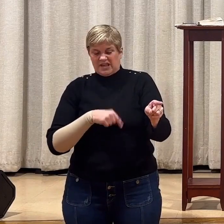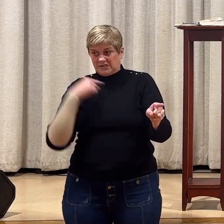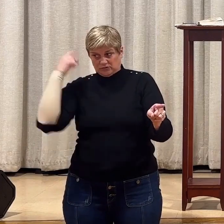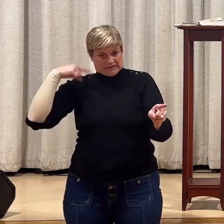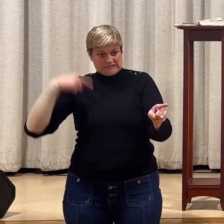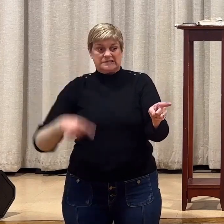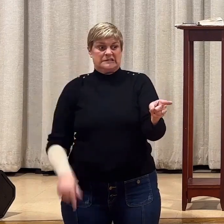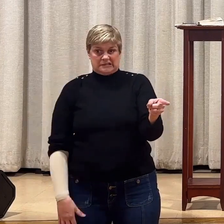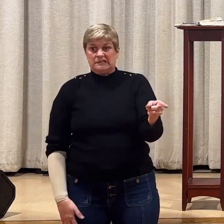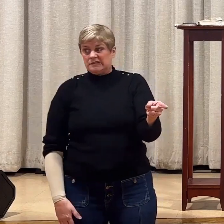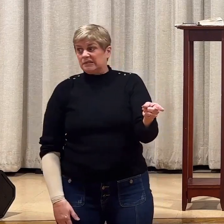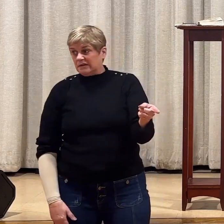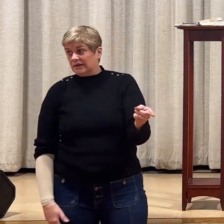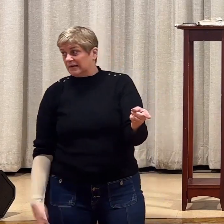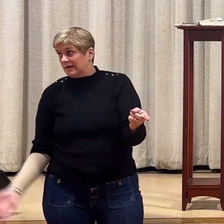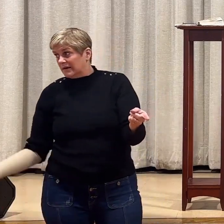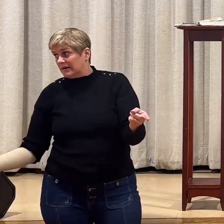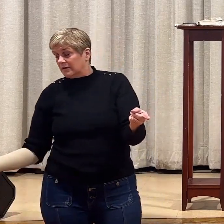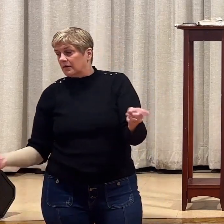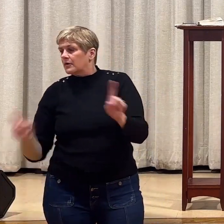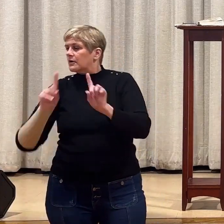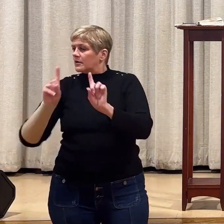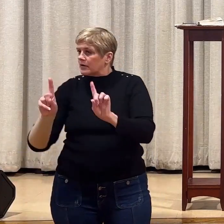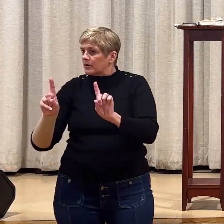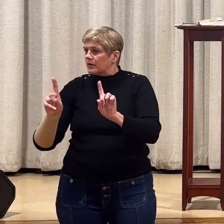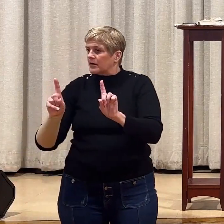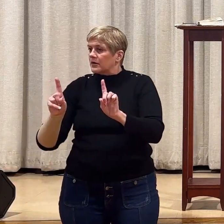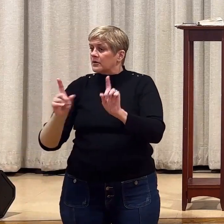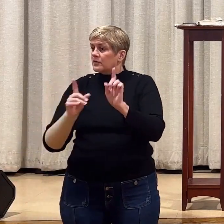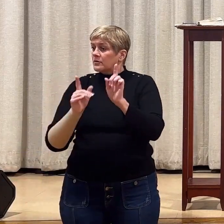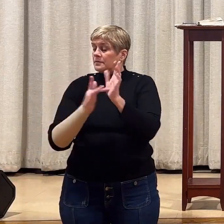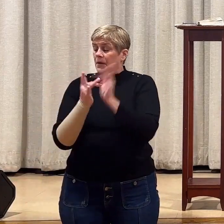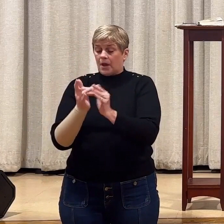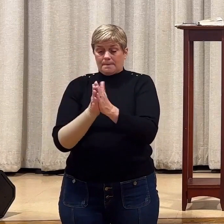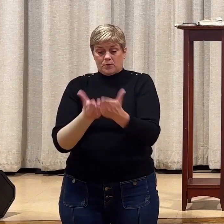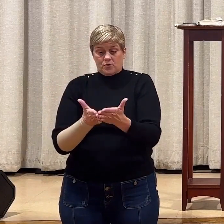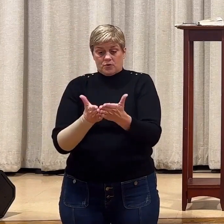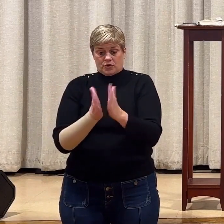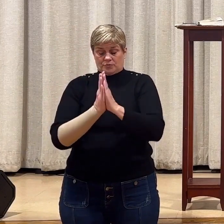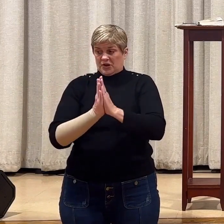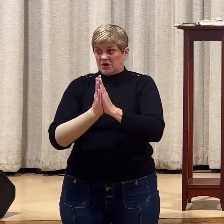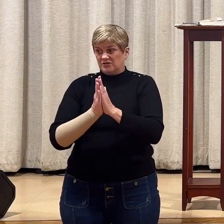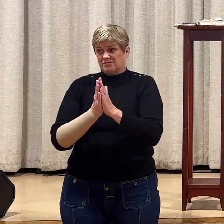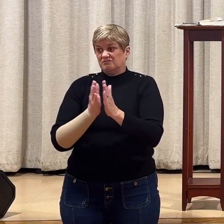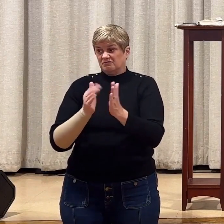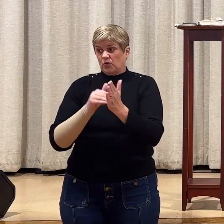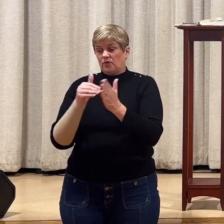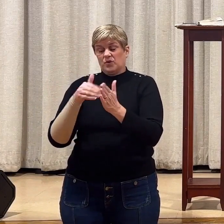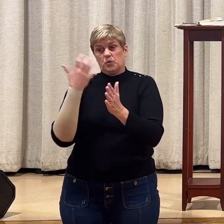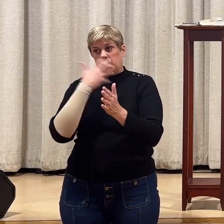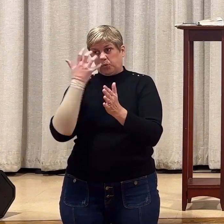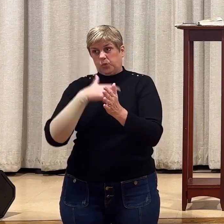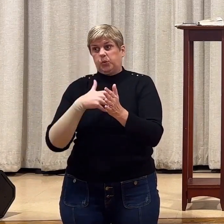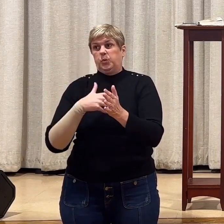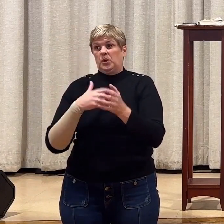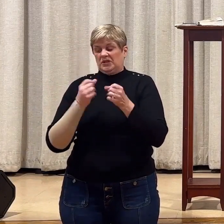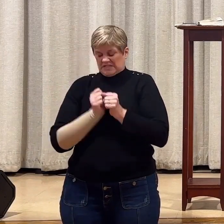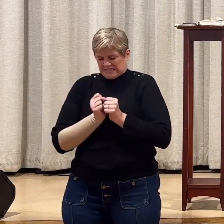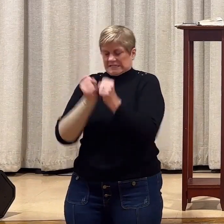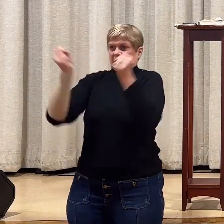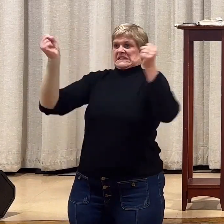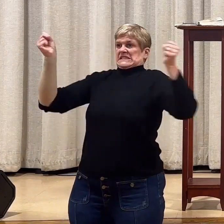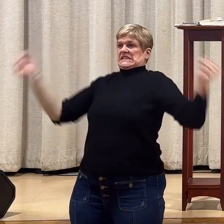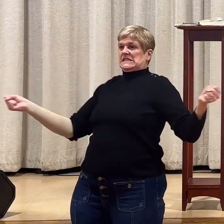for Cocoa Puffs or something. But you know what? The prayers in the Bible, a lot of them are messy. They're raw. They're